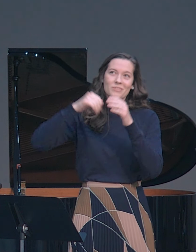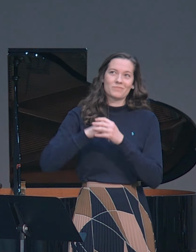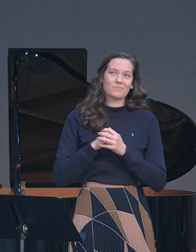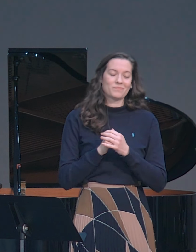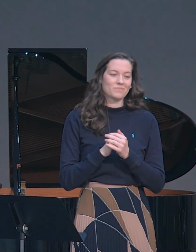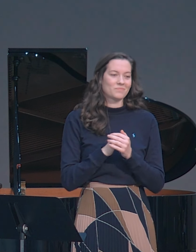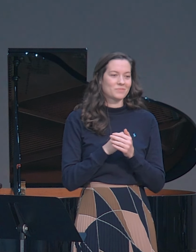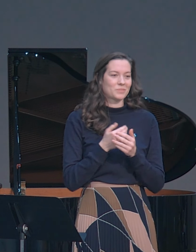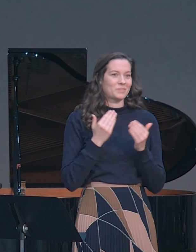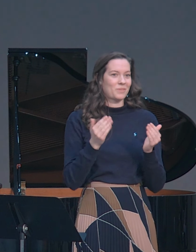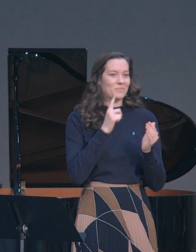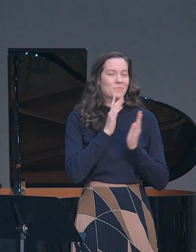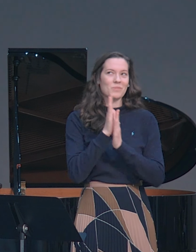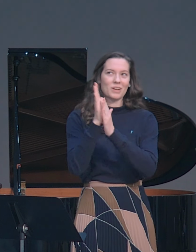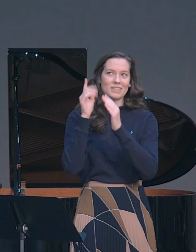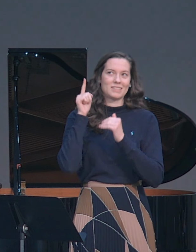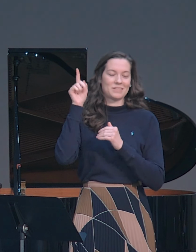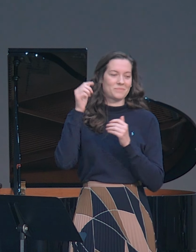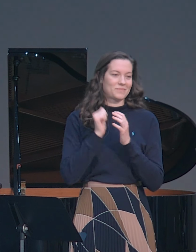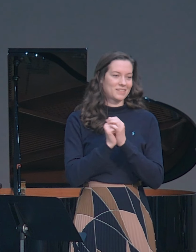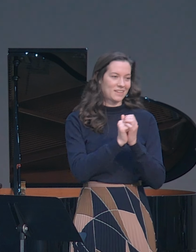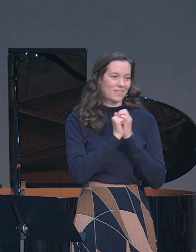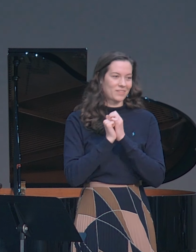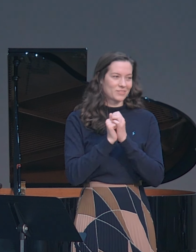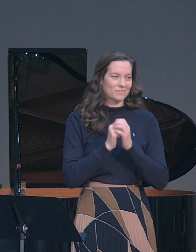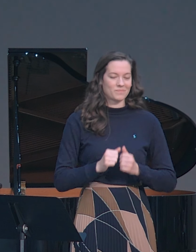him together this morning.